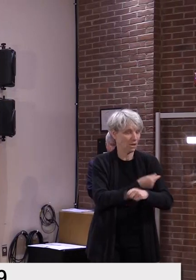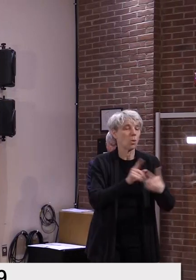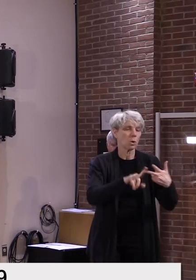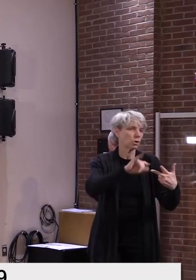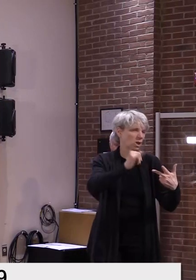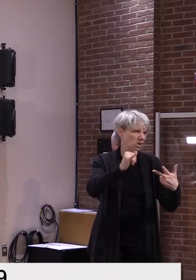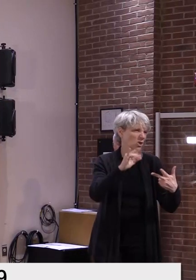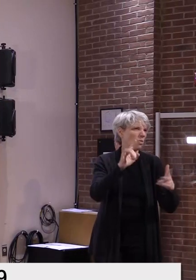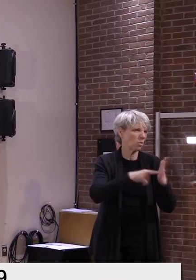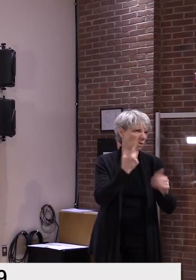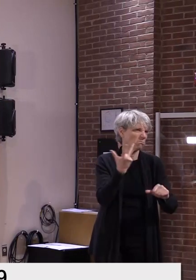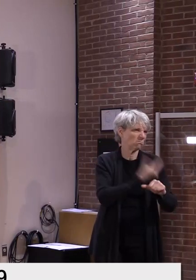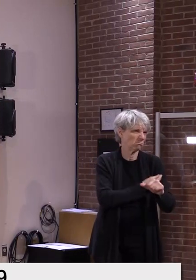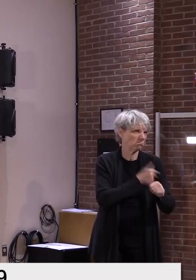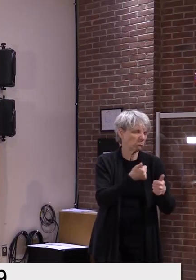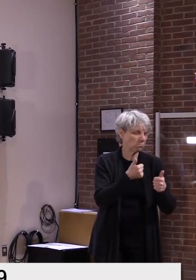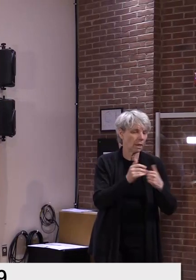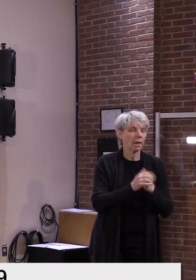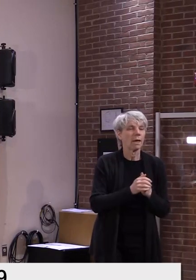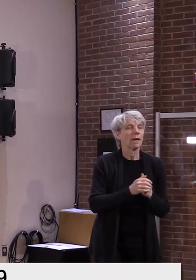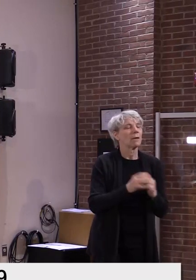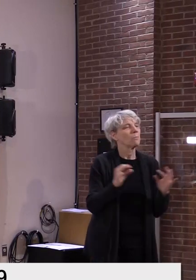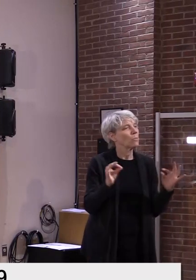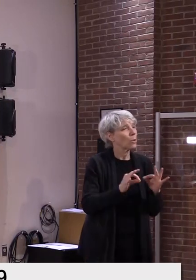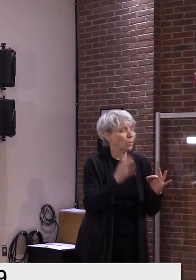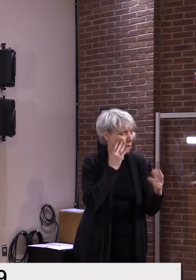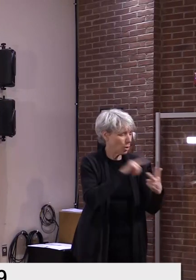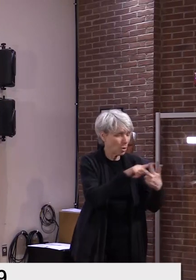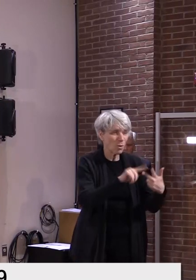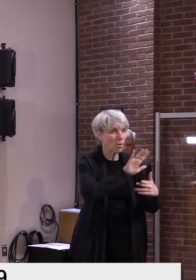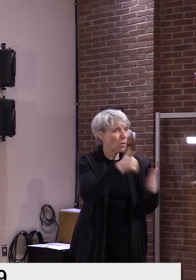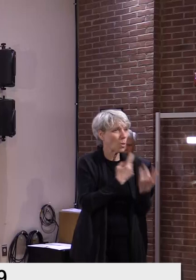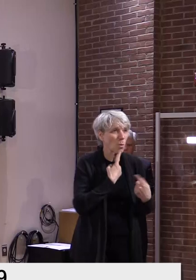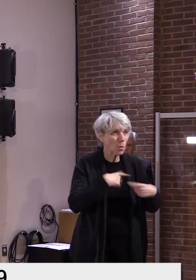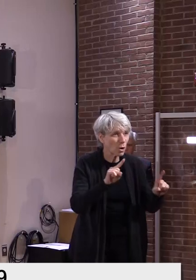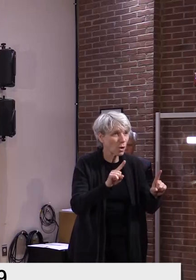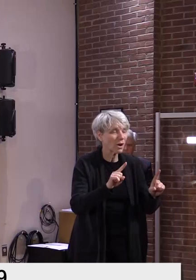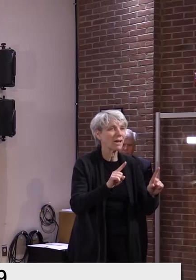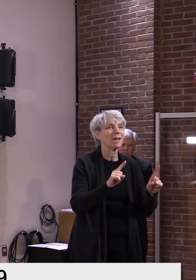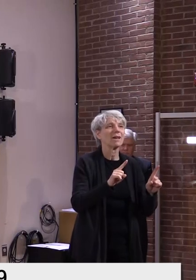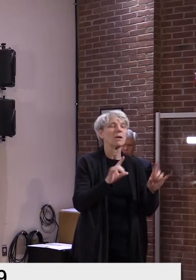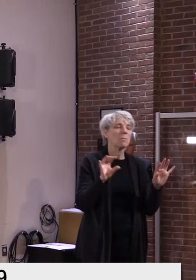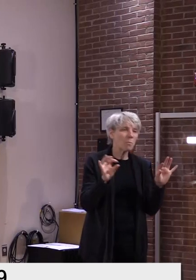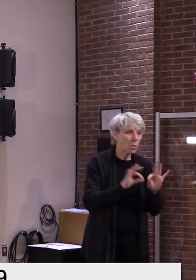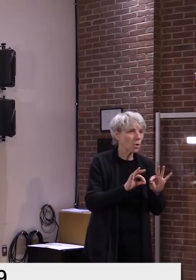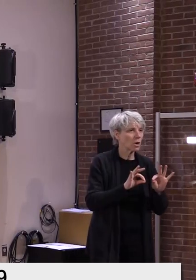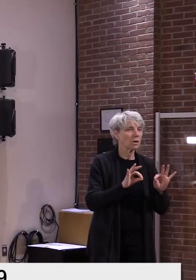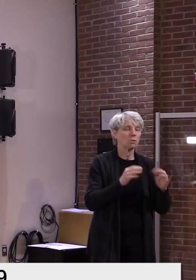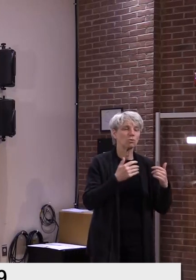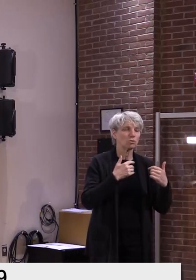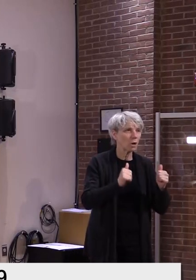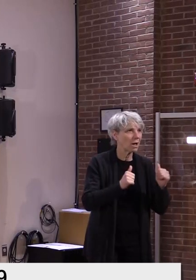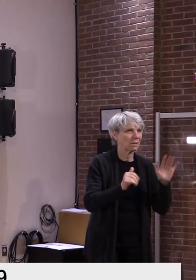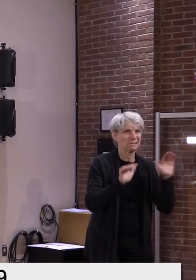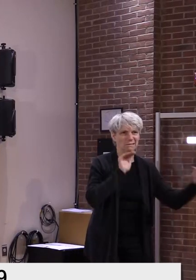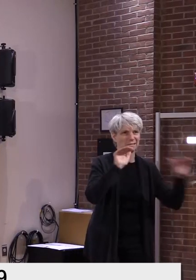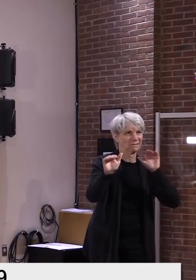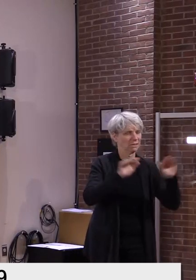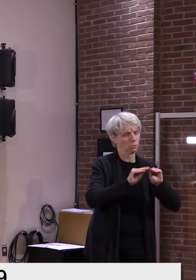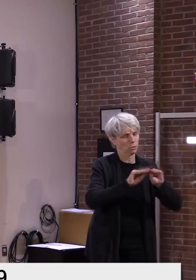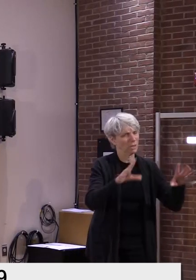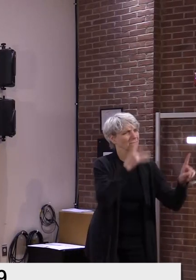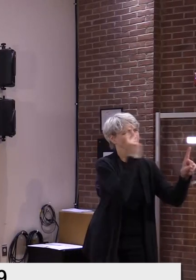with them, and we need to keep doing everything we can to keep them at bay. This means getting as many Vermonters